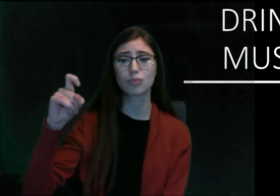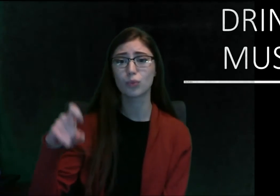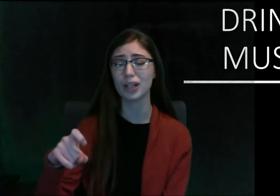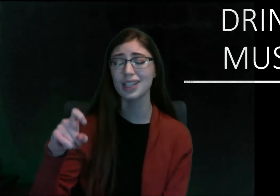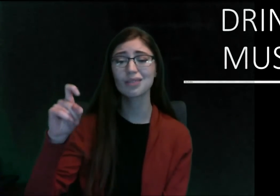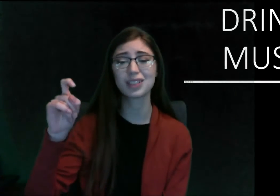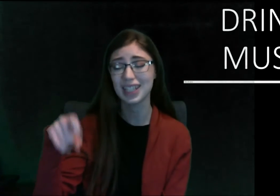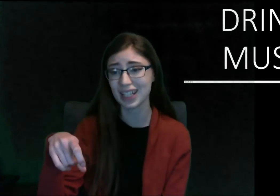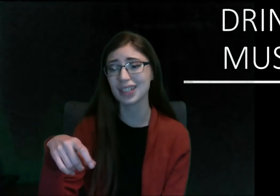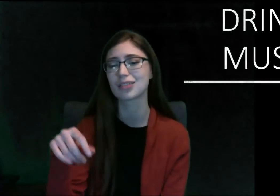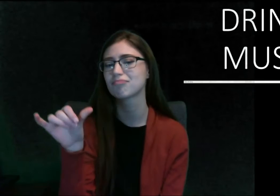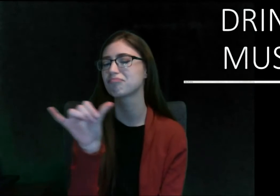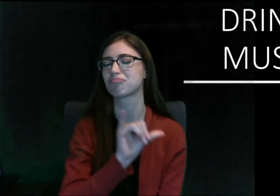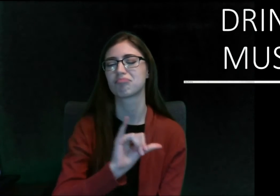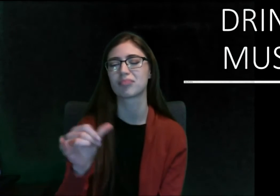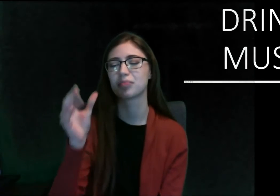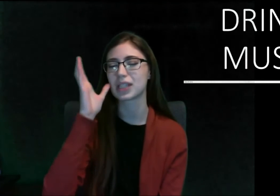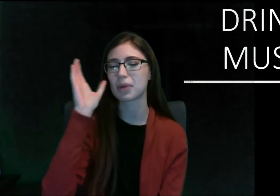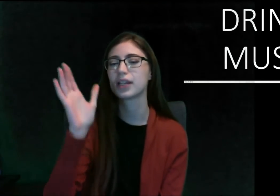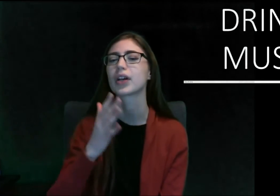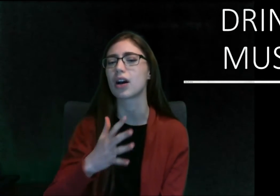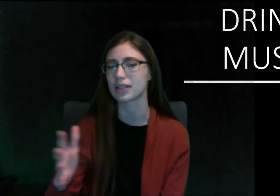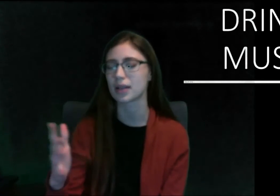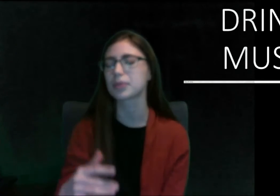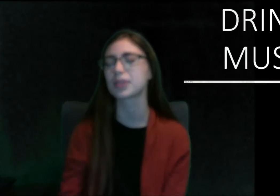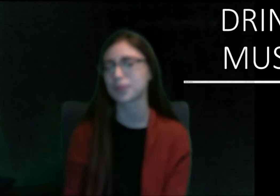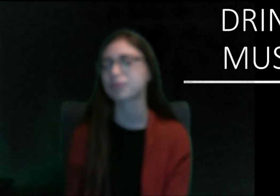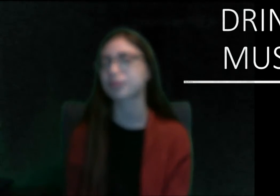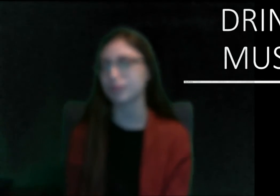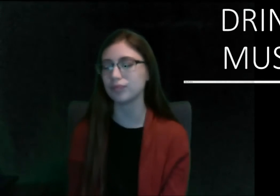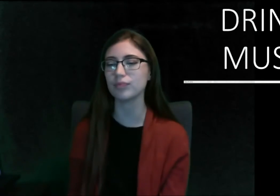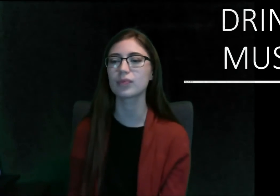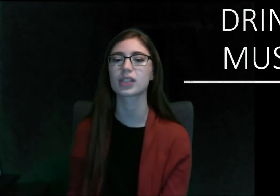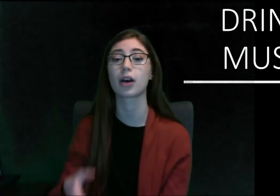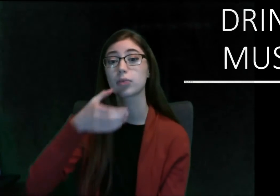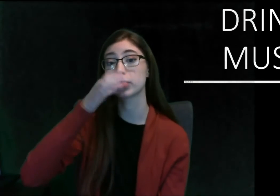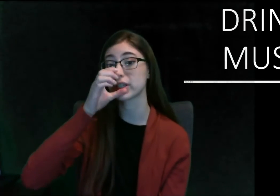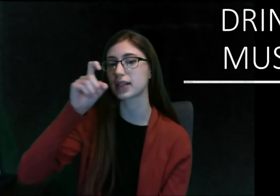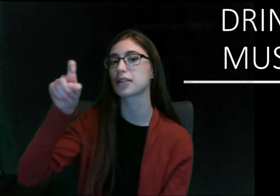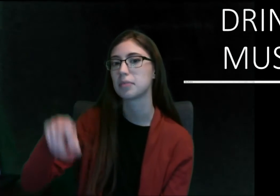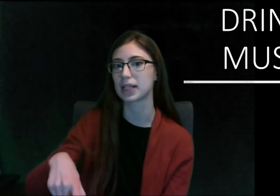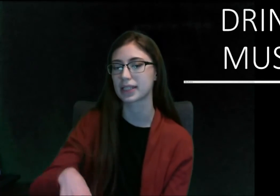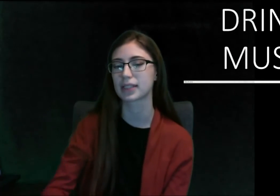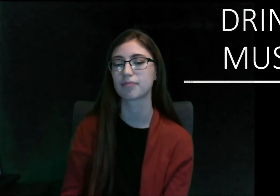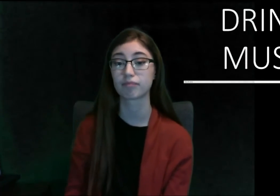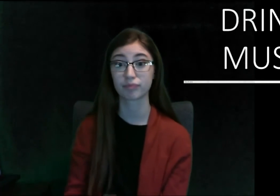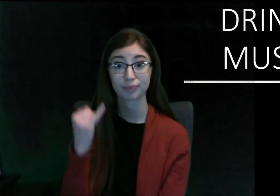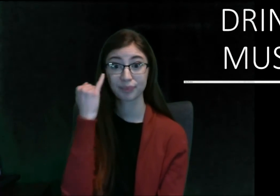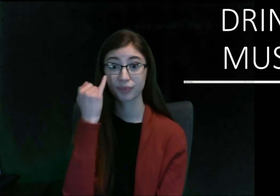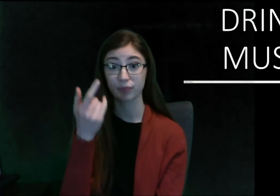would, need, same kind of a concept. So drink. Must. If